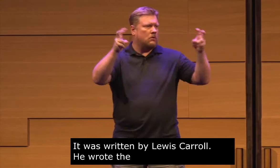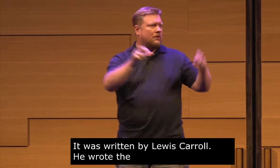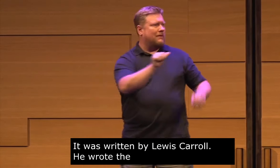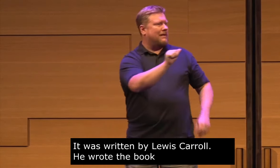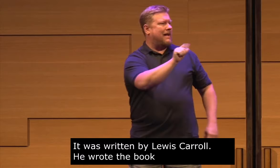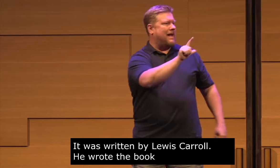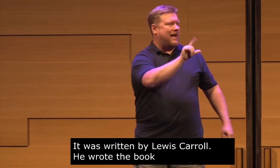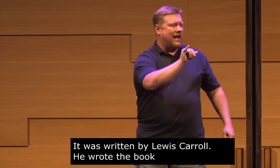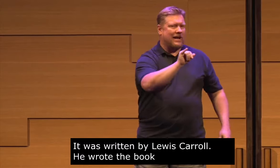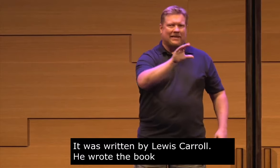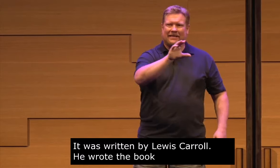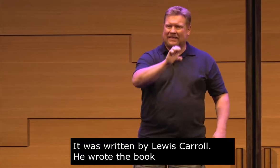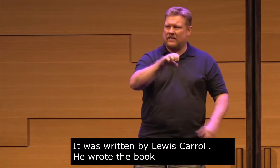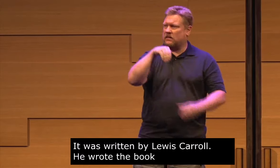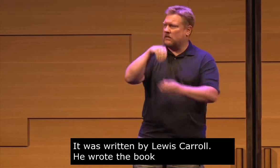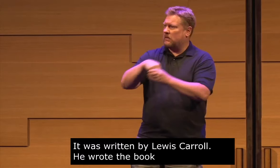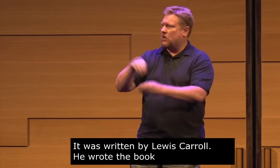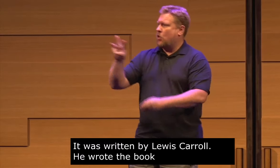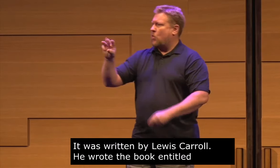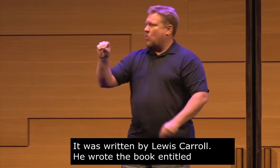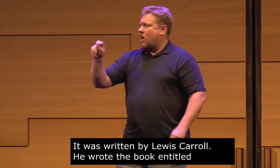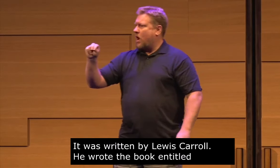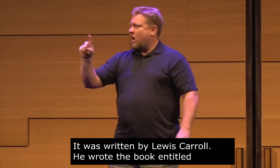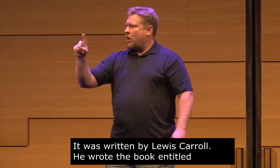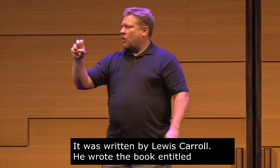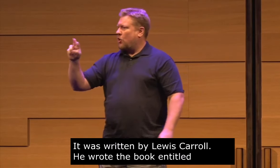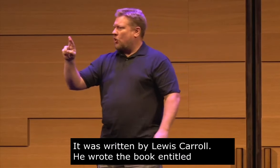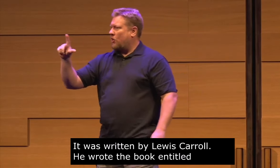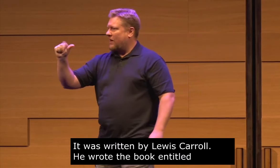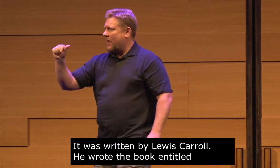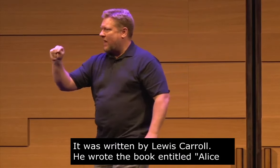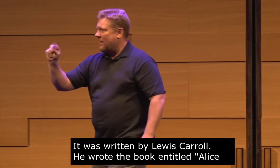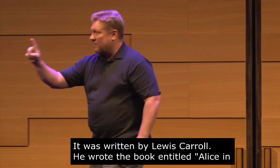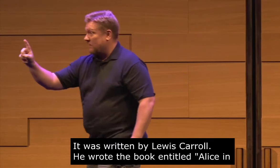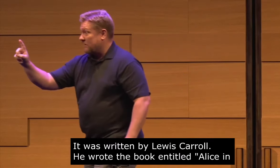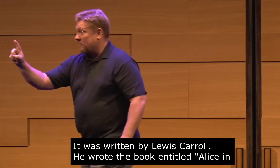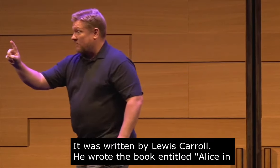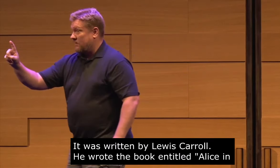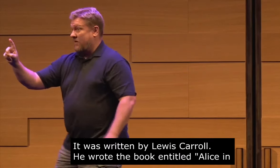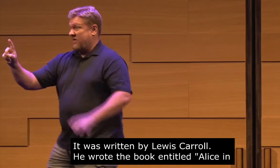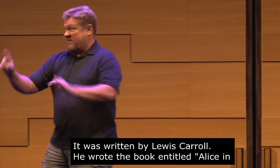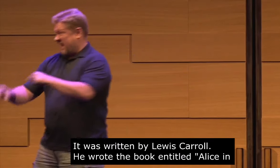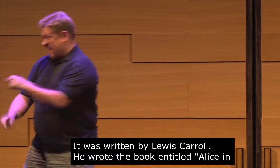He wrote the book entitled Alice in Wonderland.